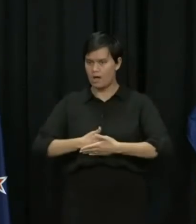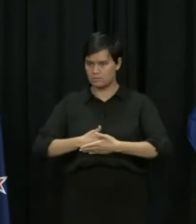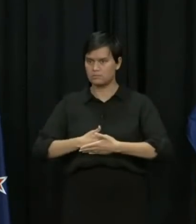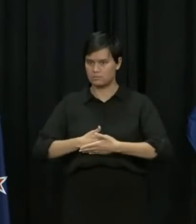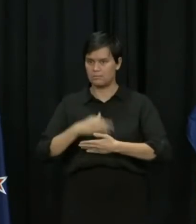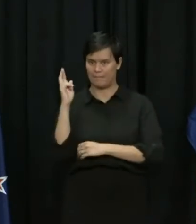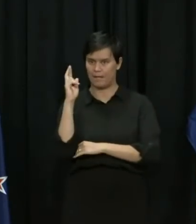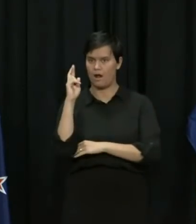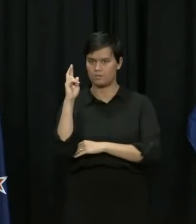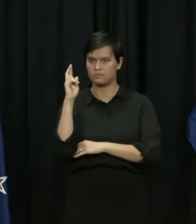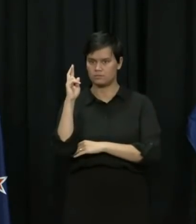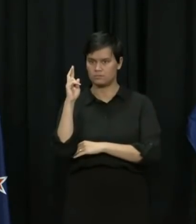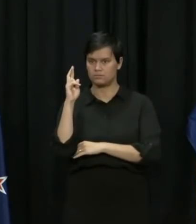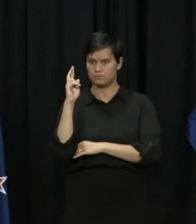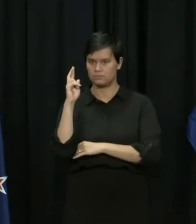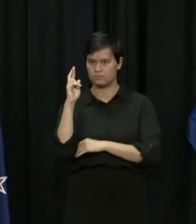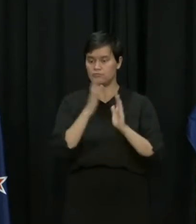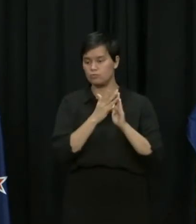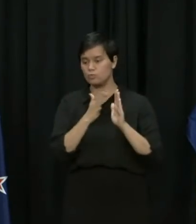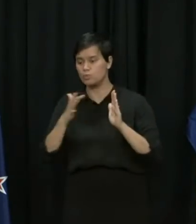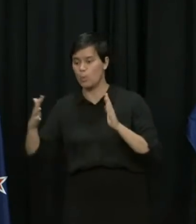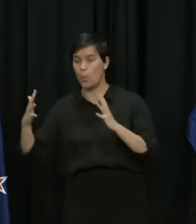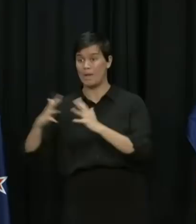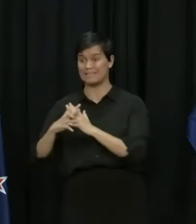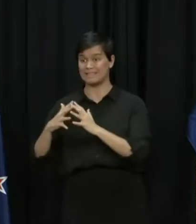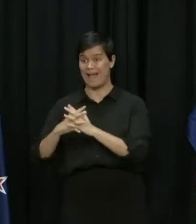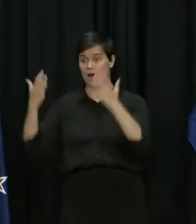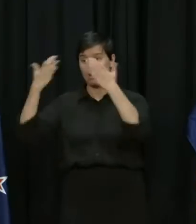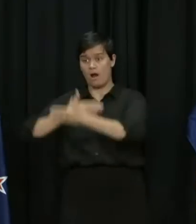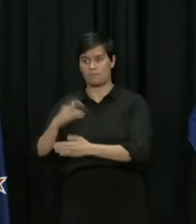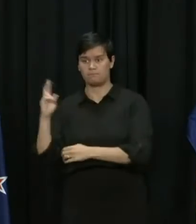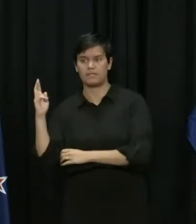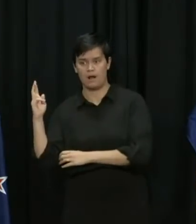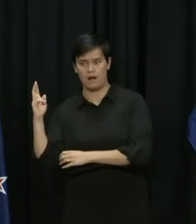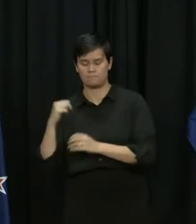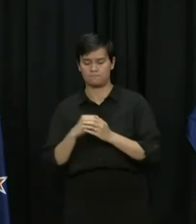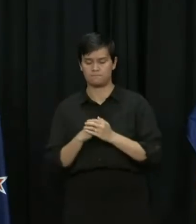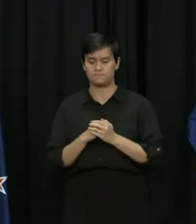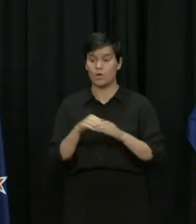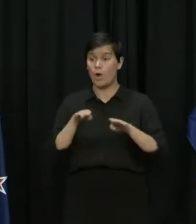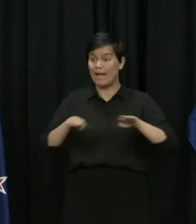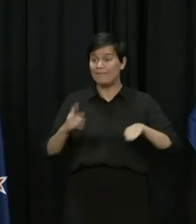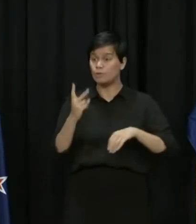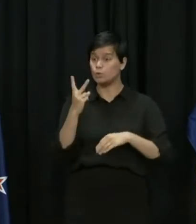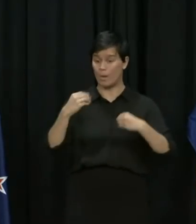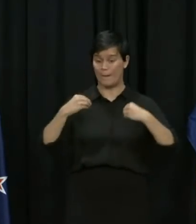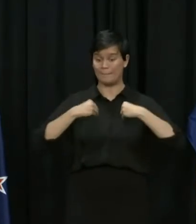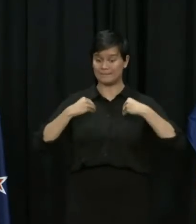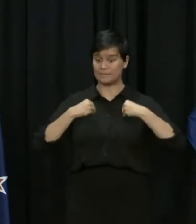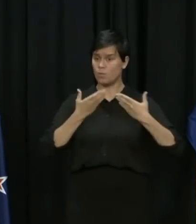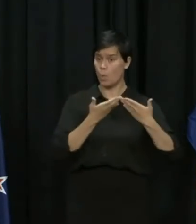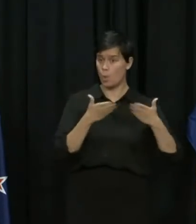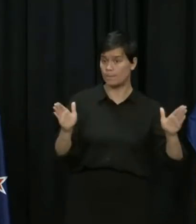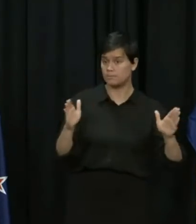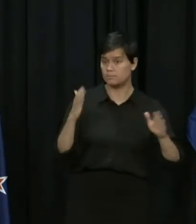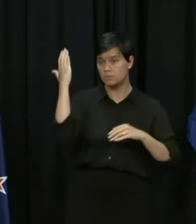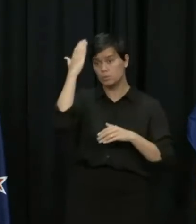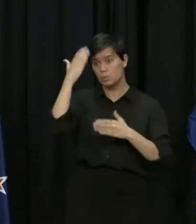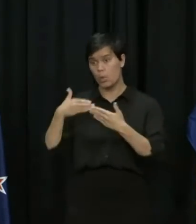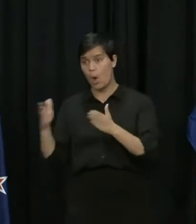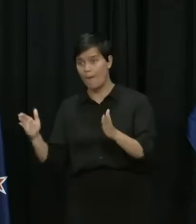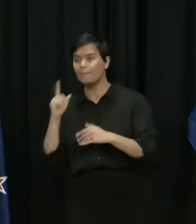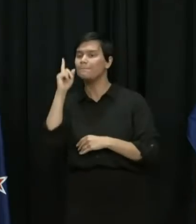midnight tonight, and we'll run through again till midnight on Wednesday. Businesses and schools remain open, but with public health guidance, including